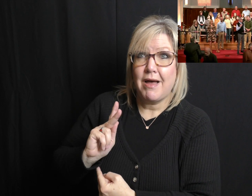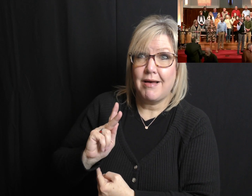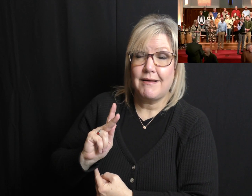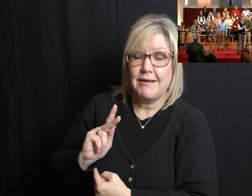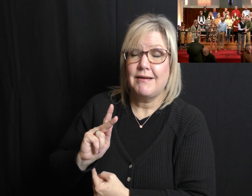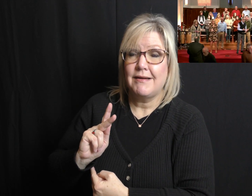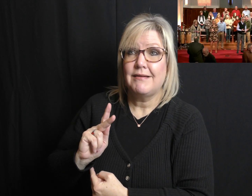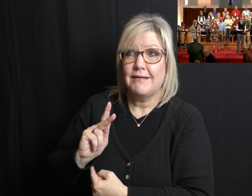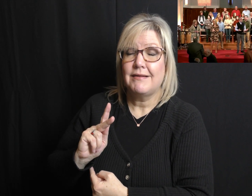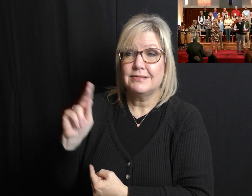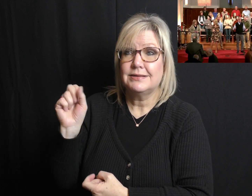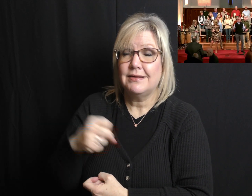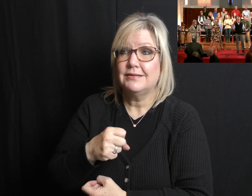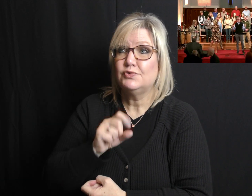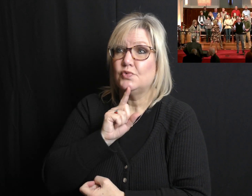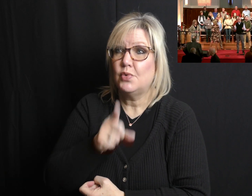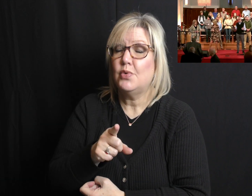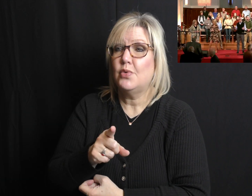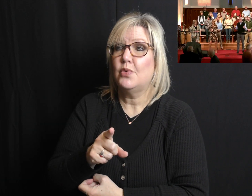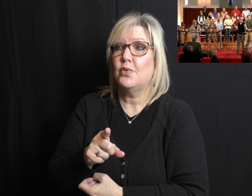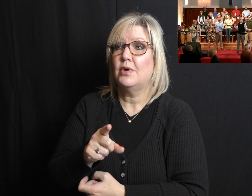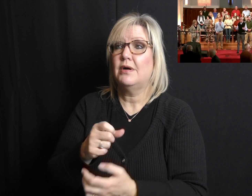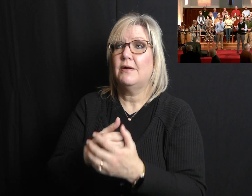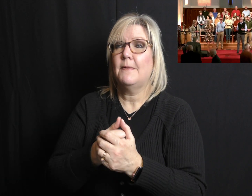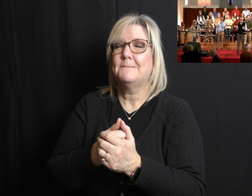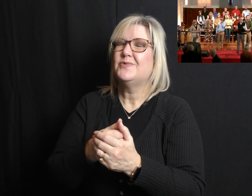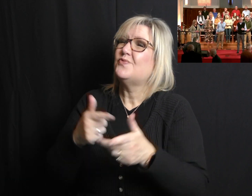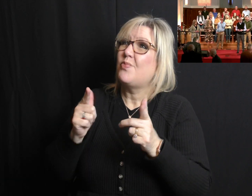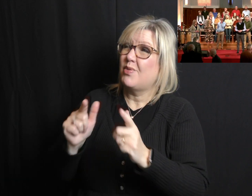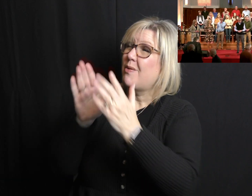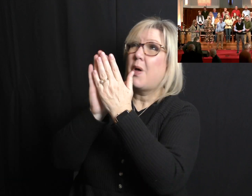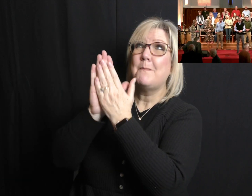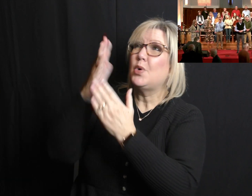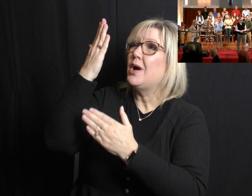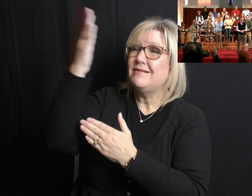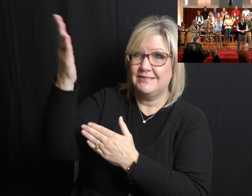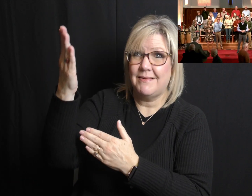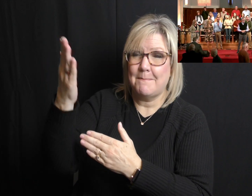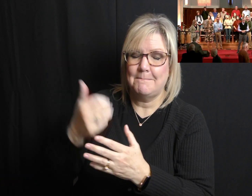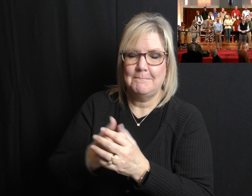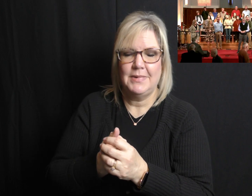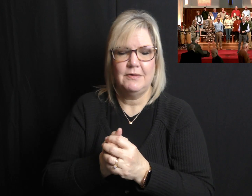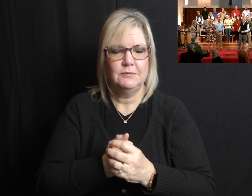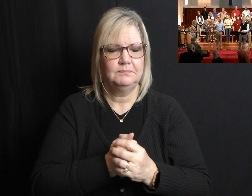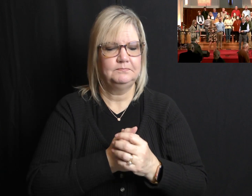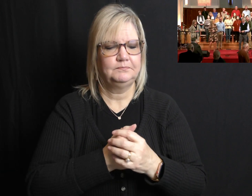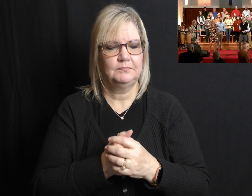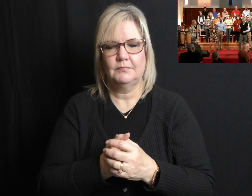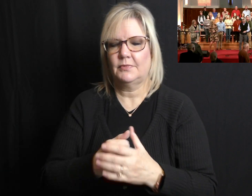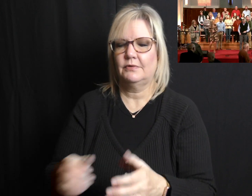to bring us with him. And so let's give him praise and proclaim that good news this morning.